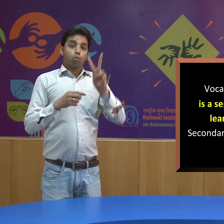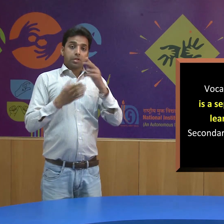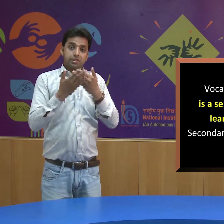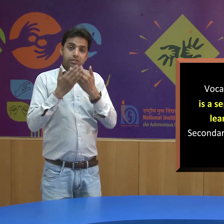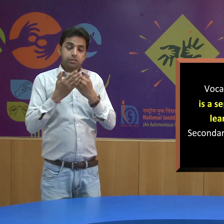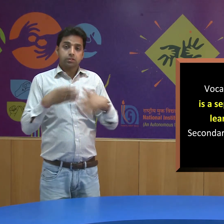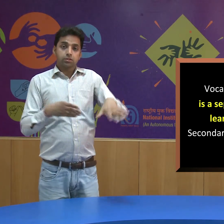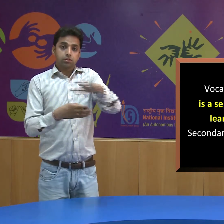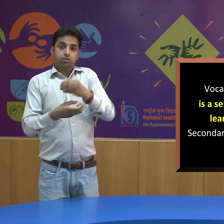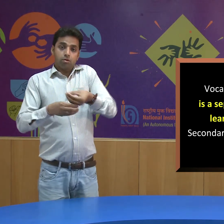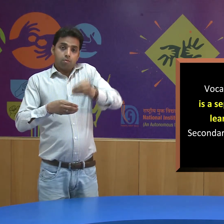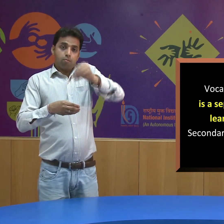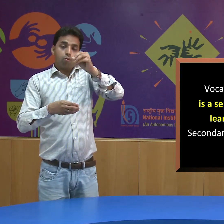country.